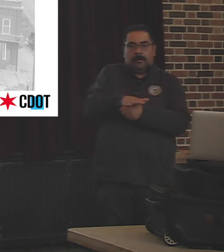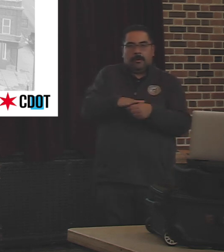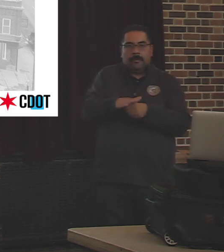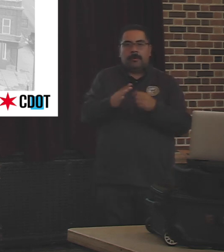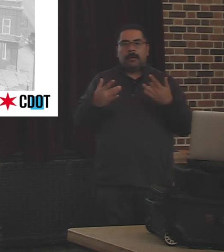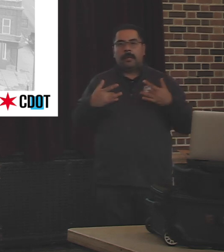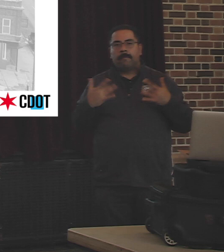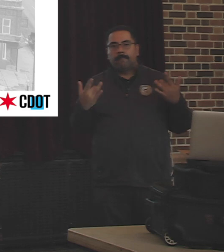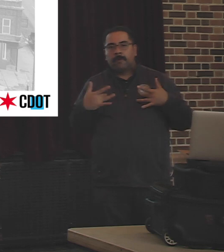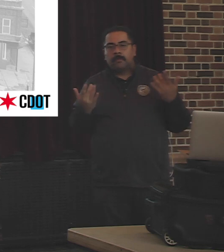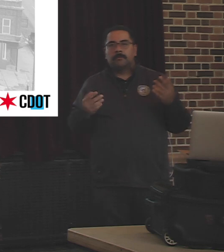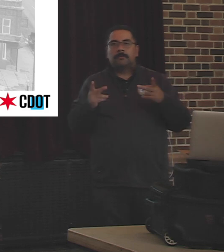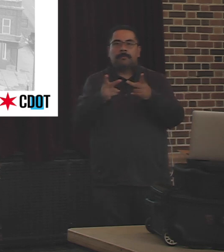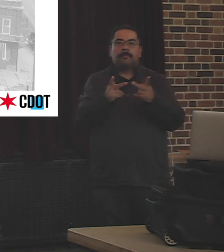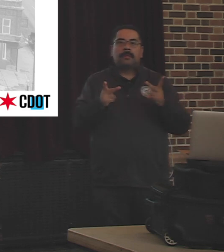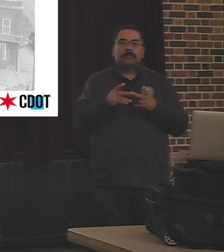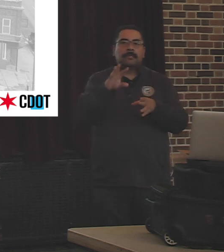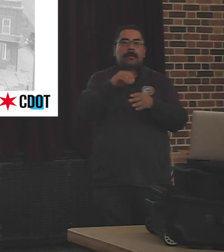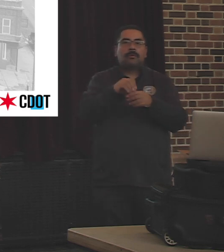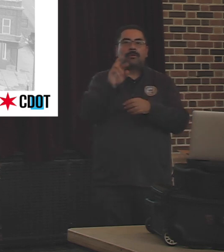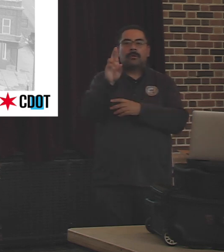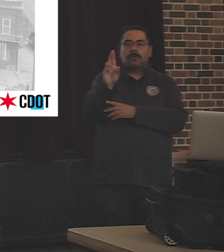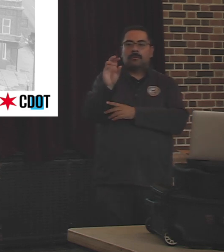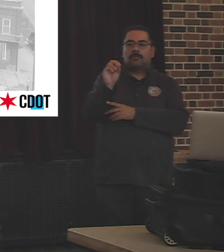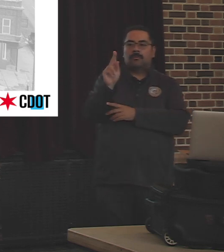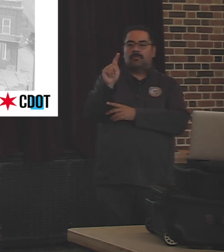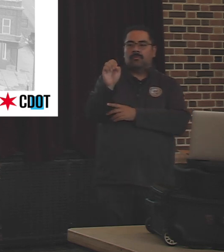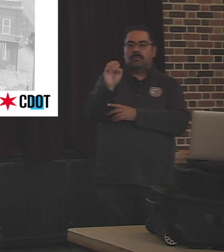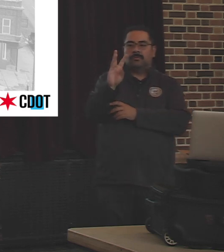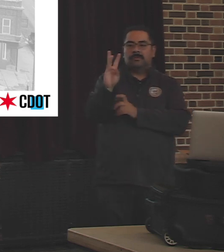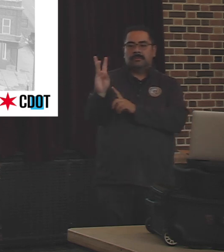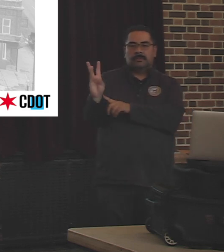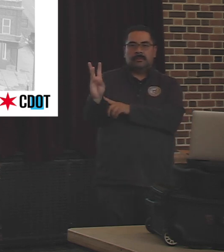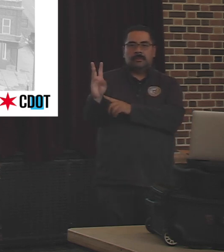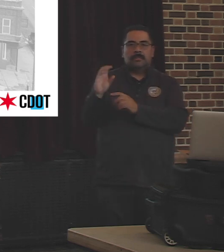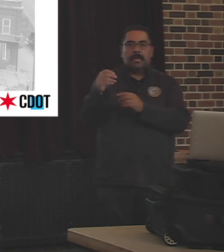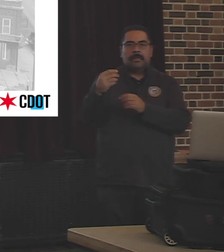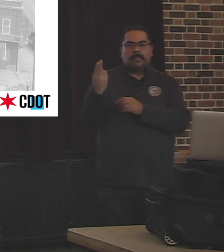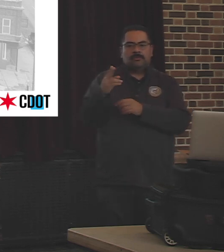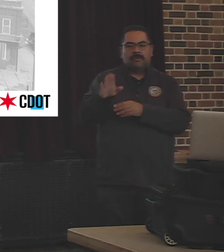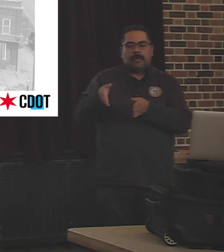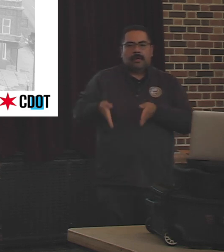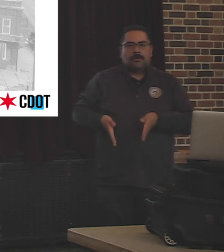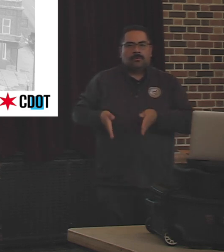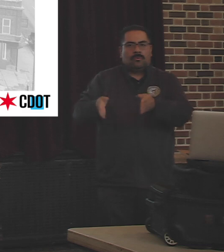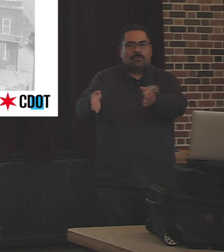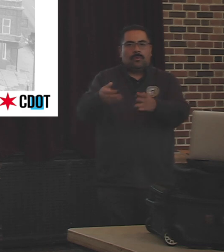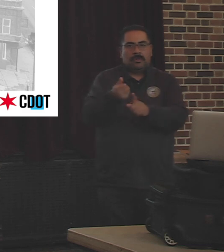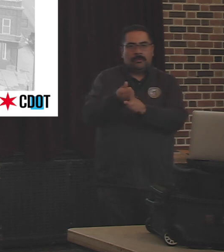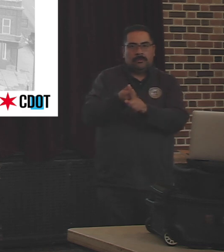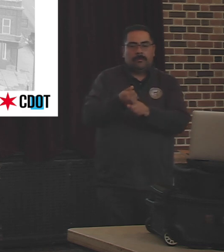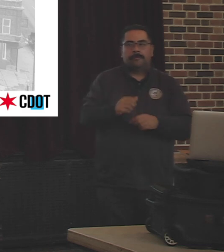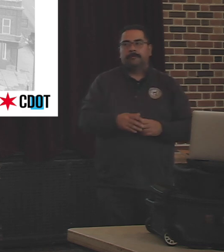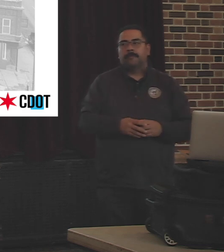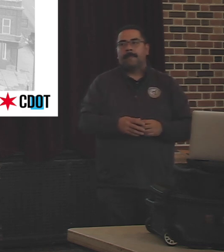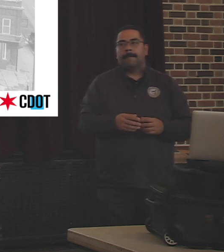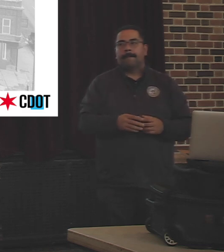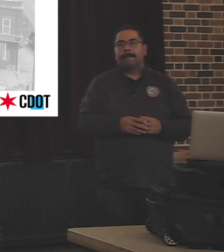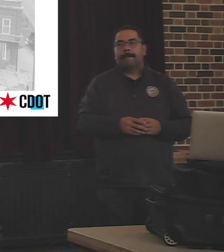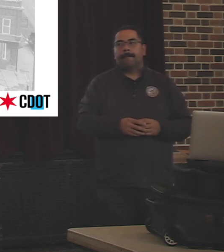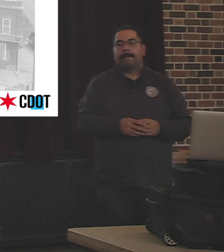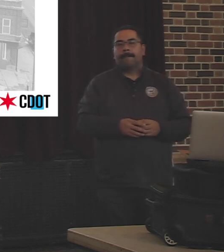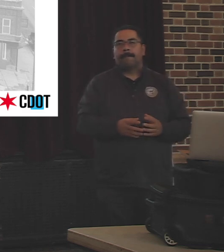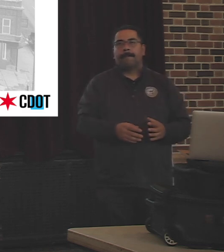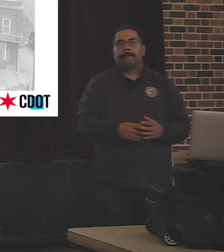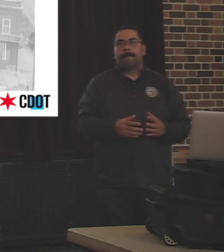and places, including Route 66 and the history of the corridor itself, and that played,